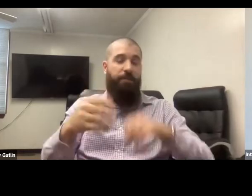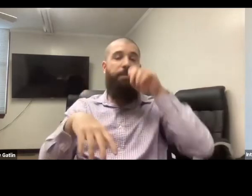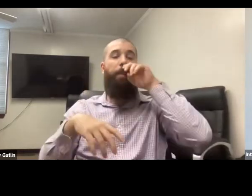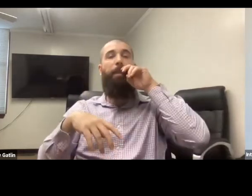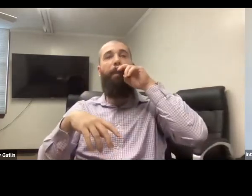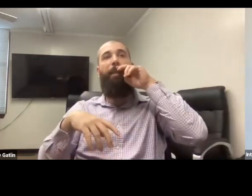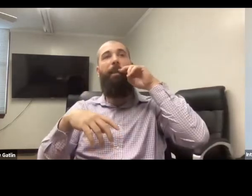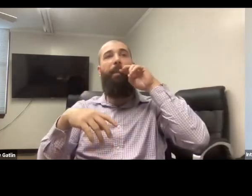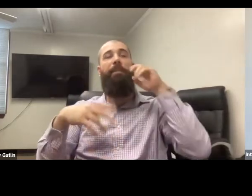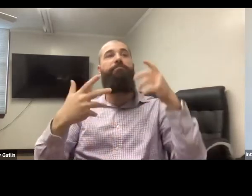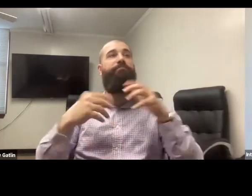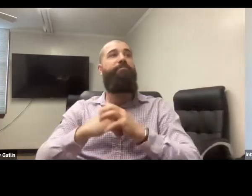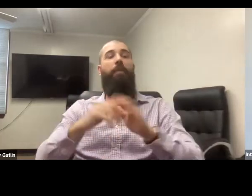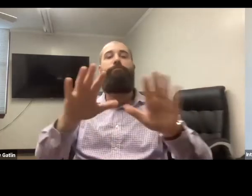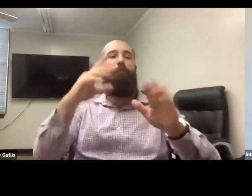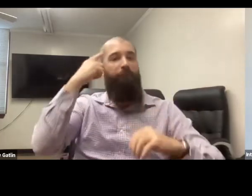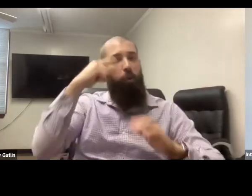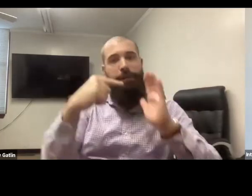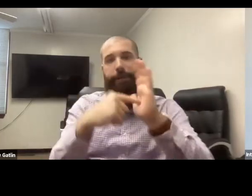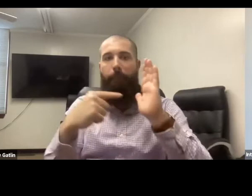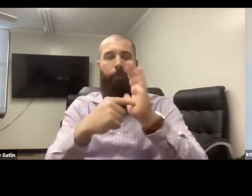provide advice.